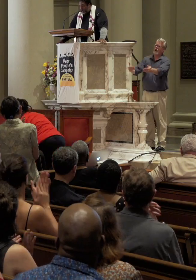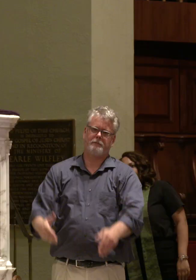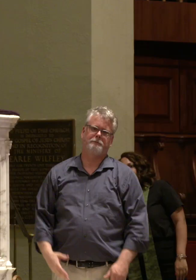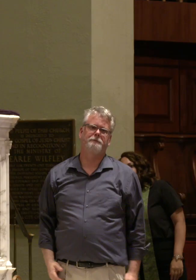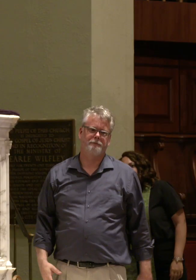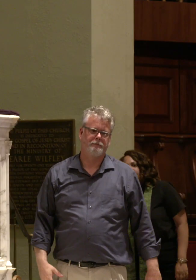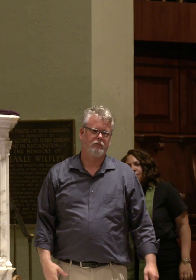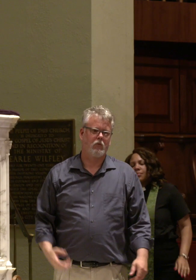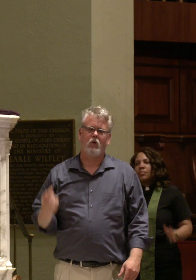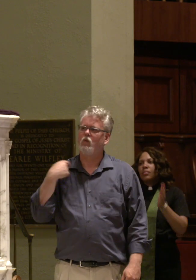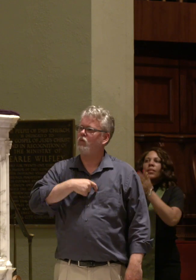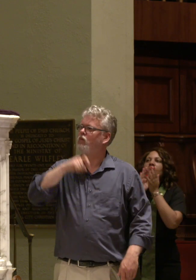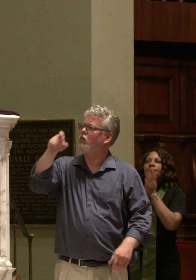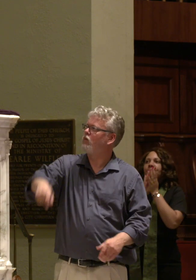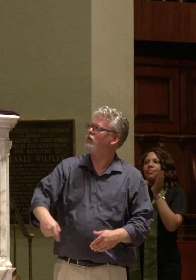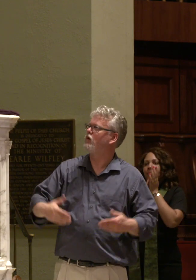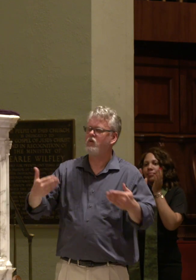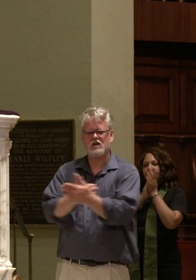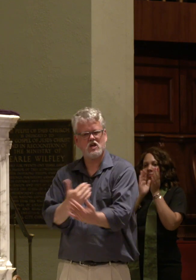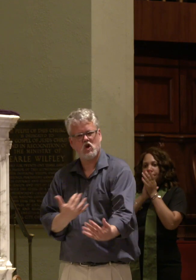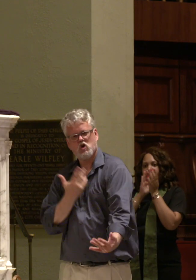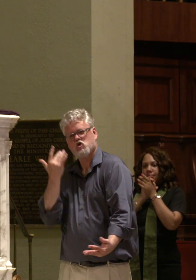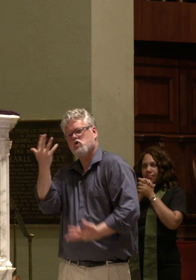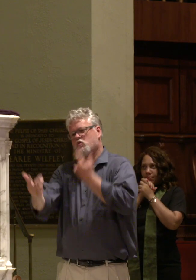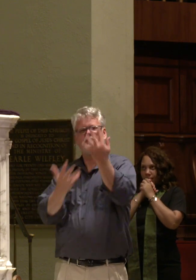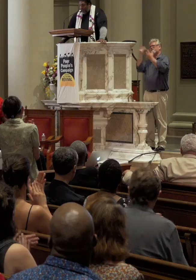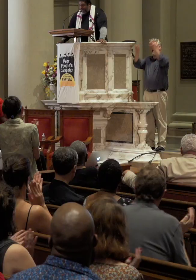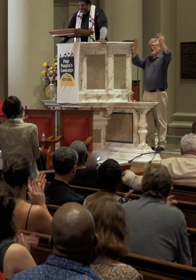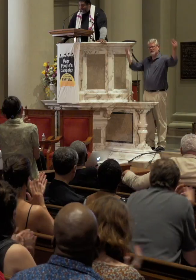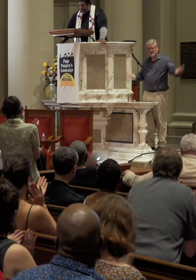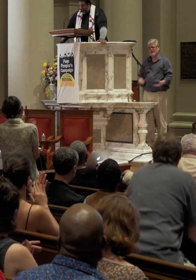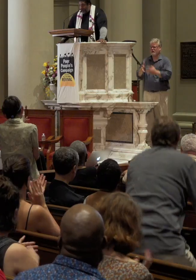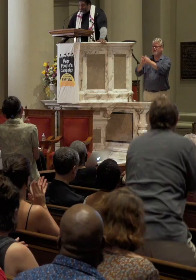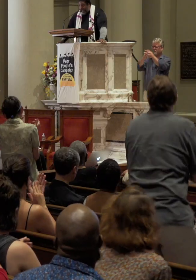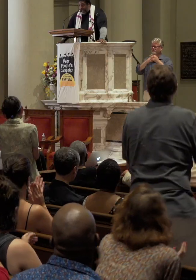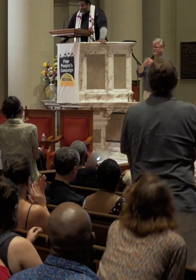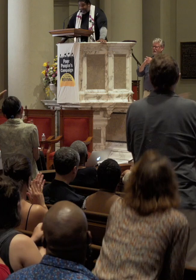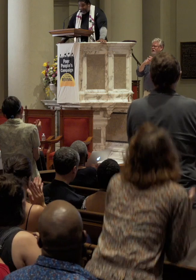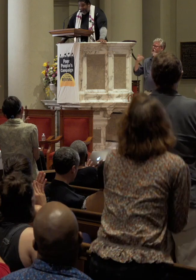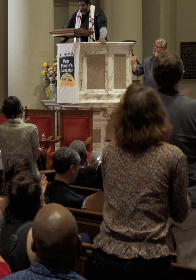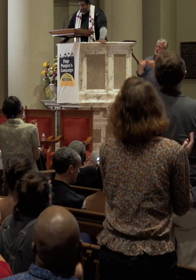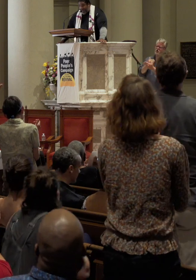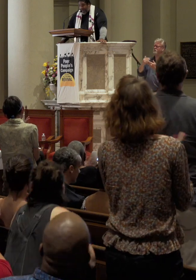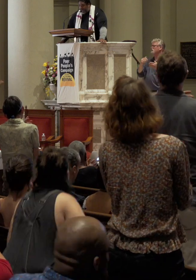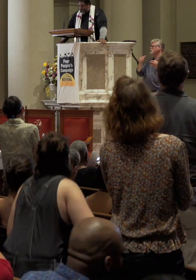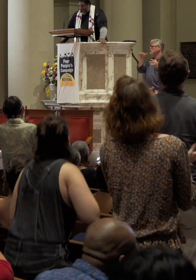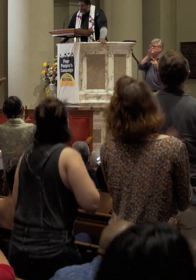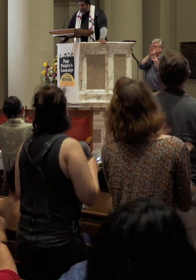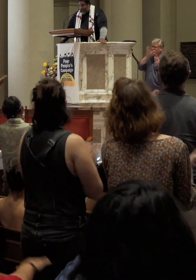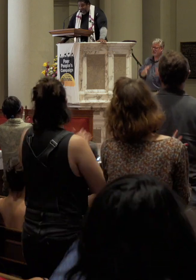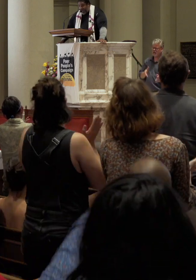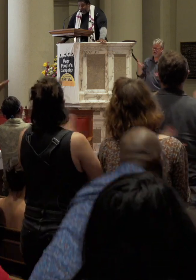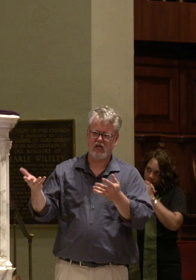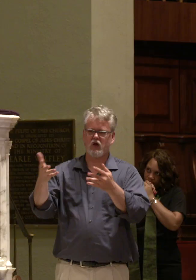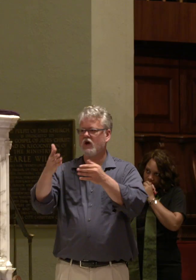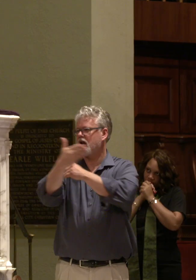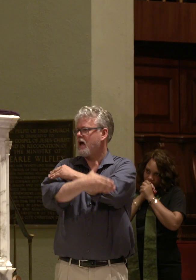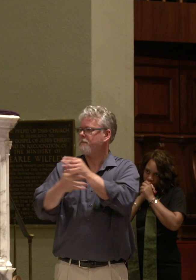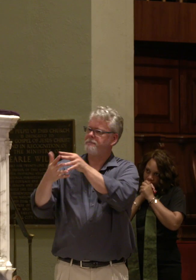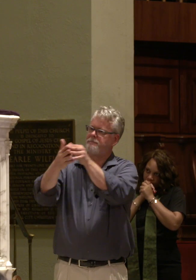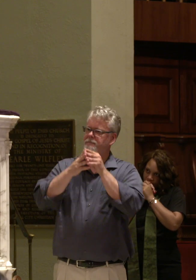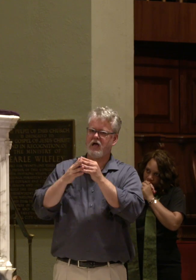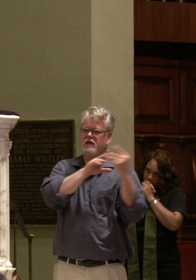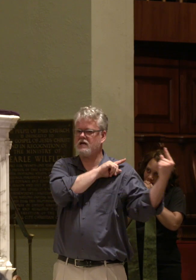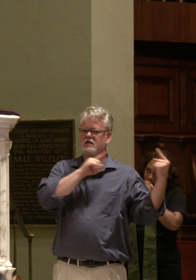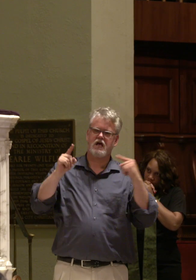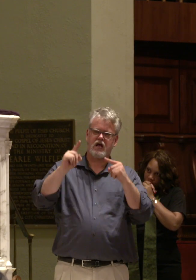America. We need a new fire in America. We need some new tongues in America. The tongues of love, the tongues